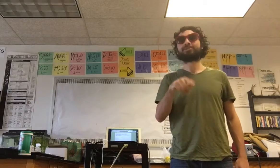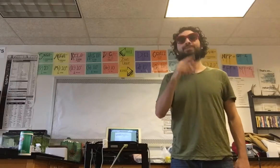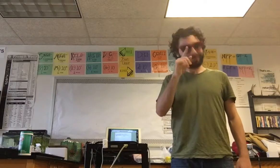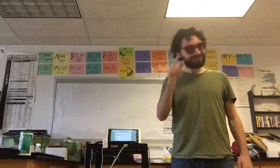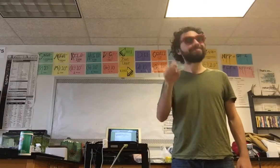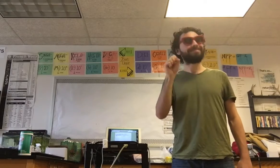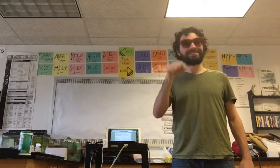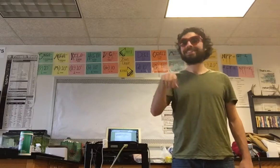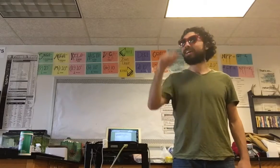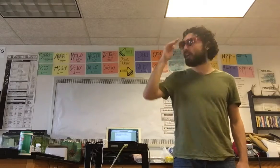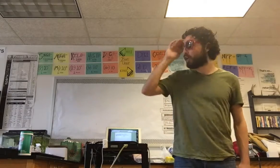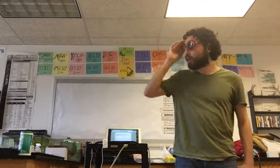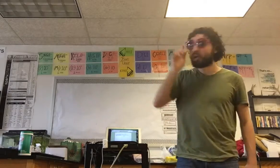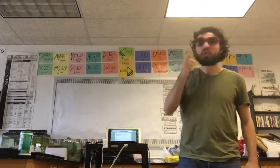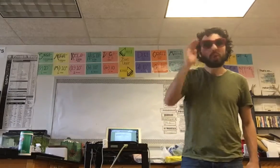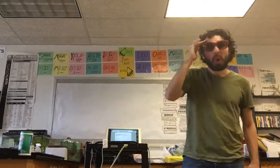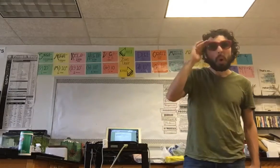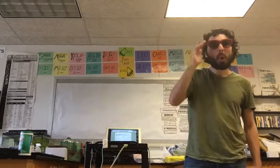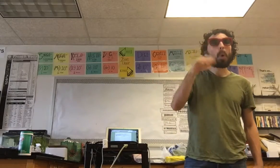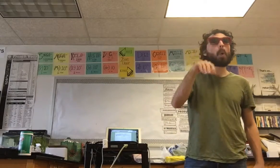over. Wait, I don't see that. What? One more time.